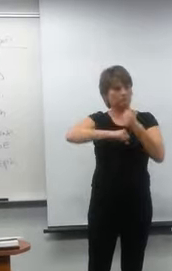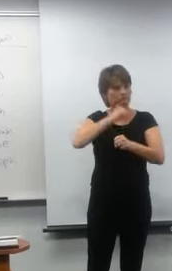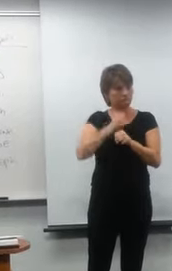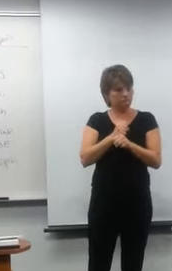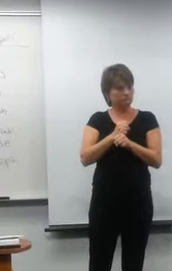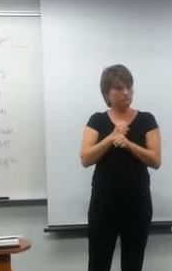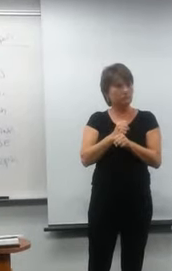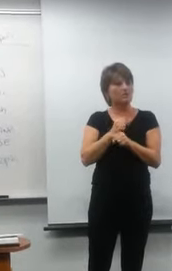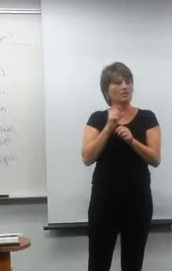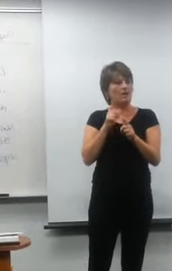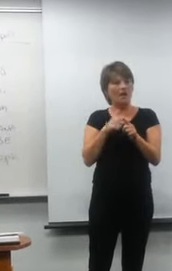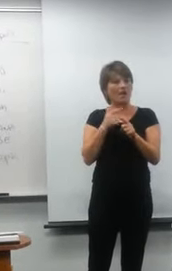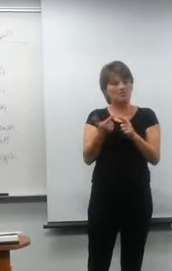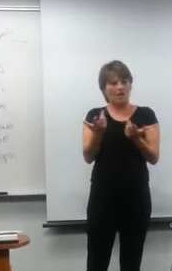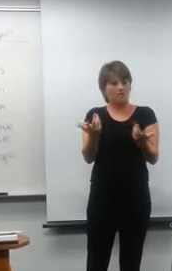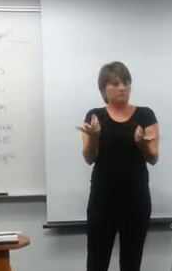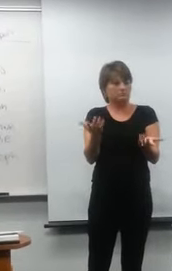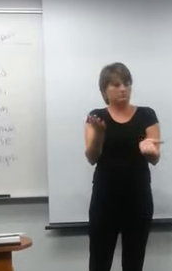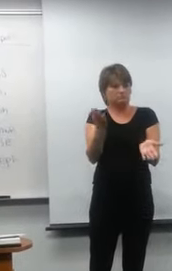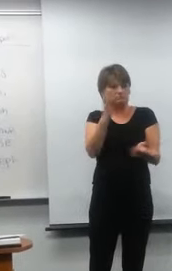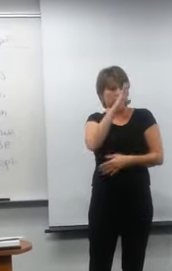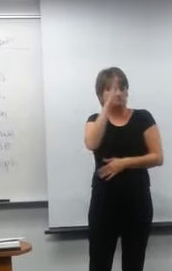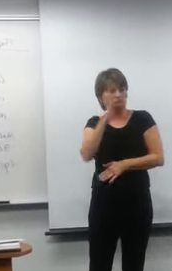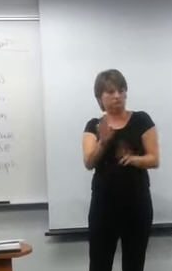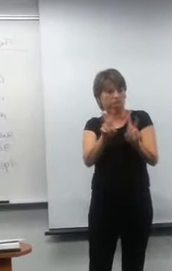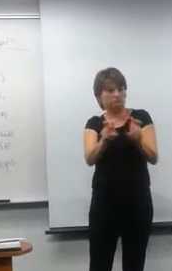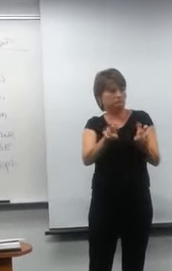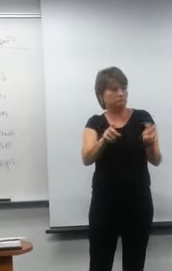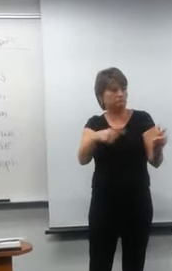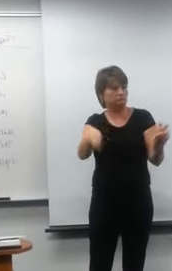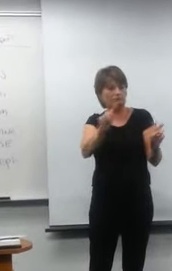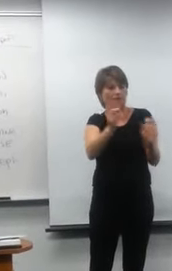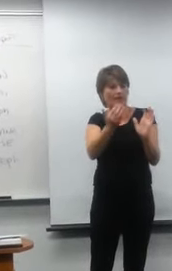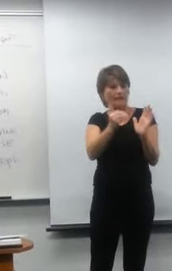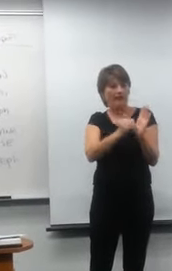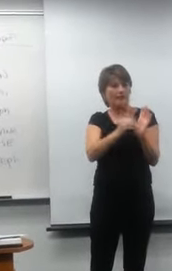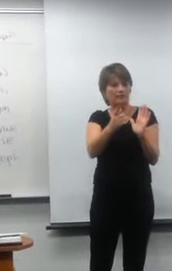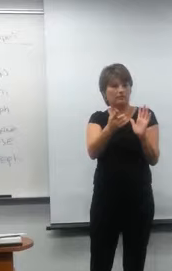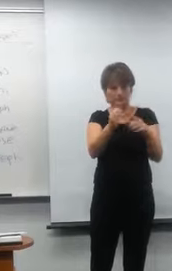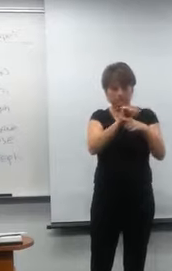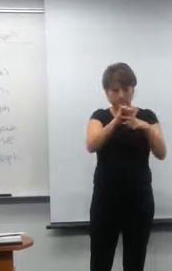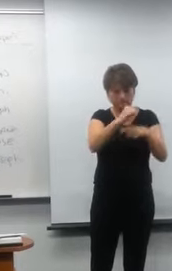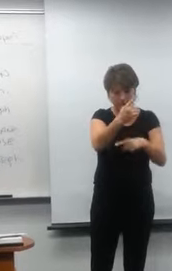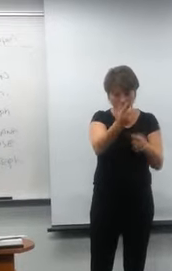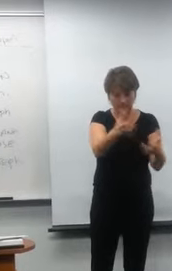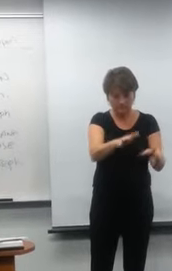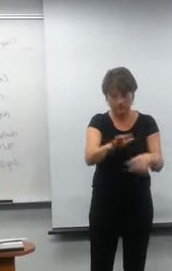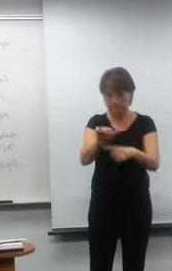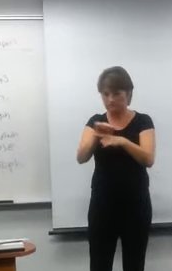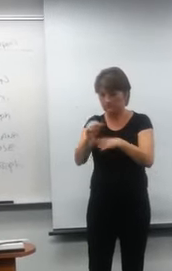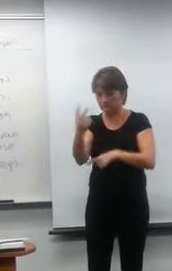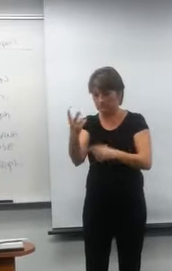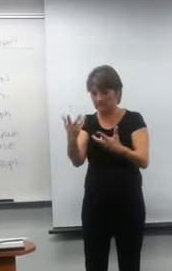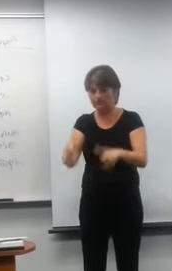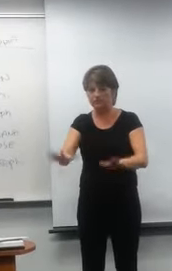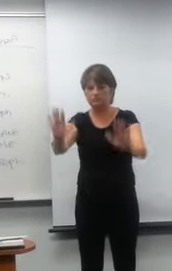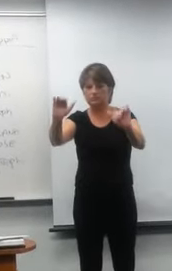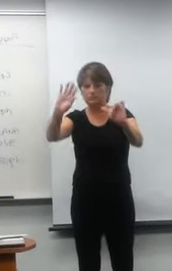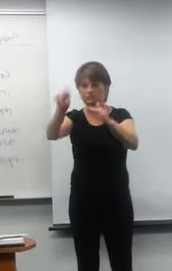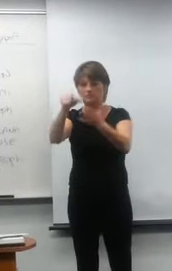And before we analyzed panel 2, and we realized that you guys don't, practicum's finished,